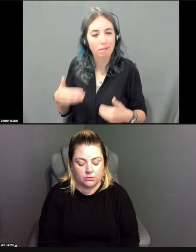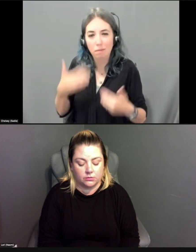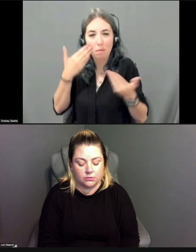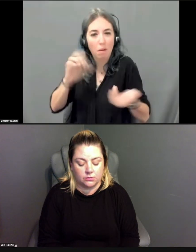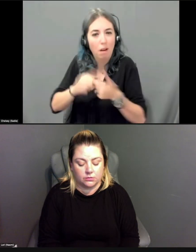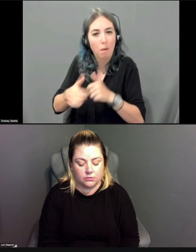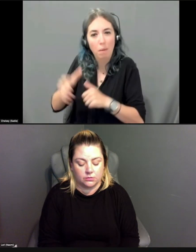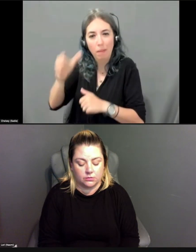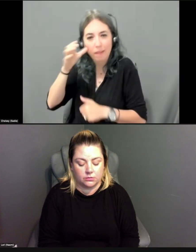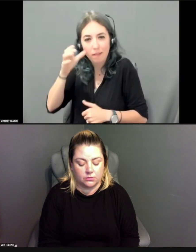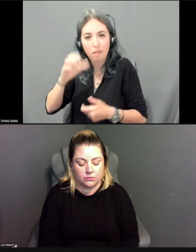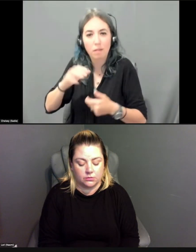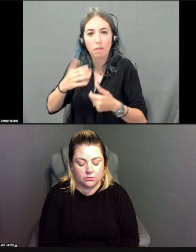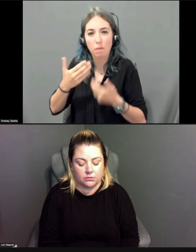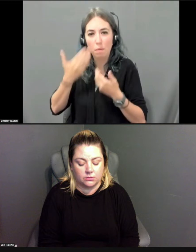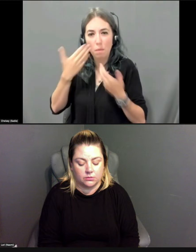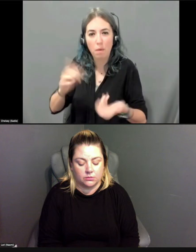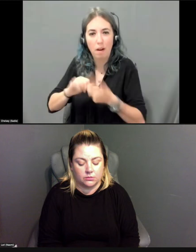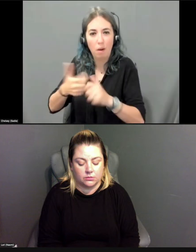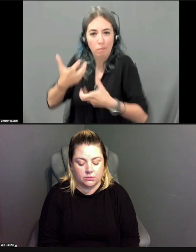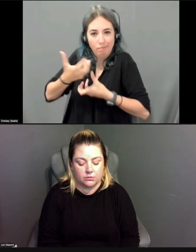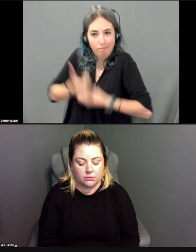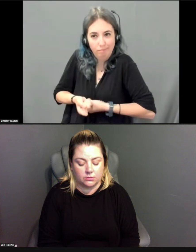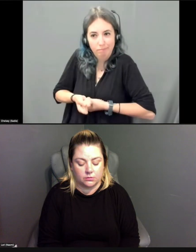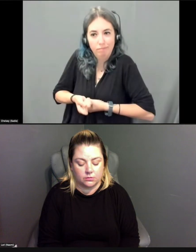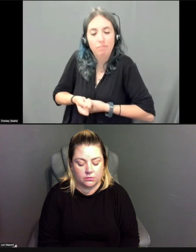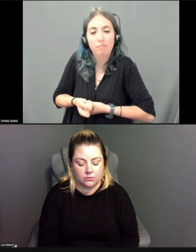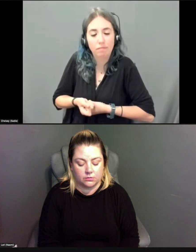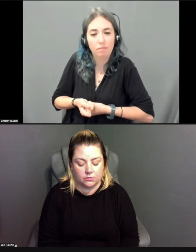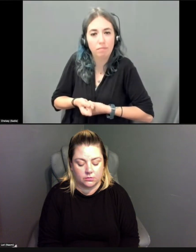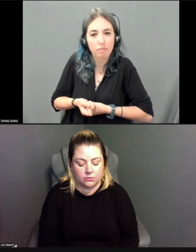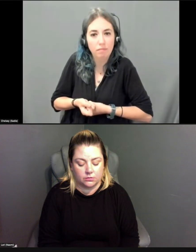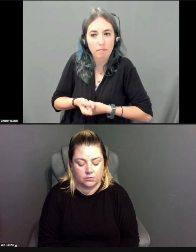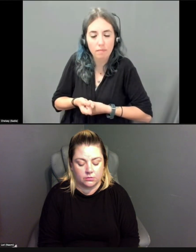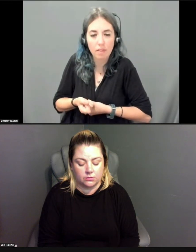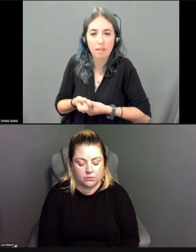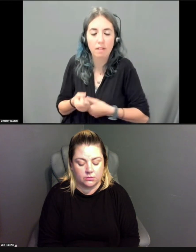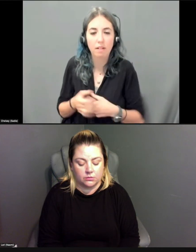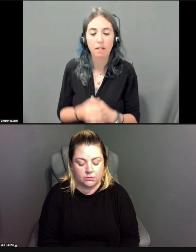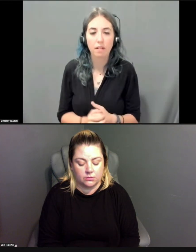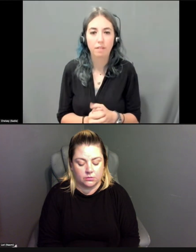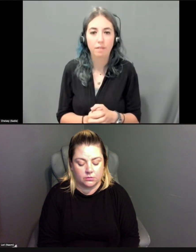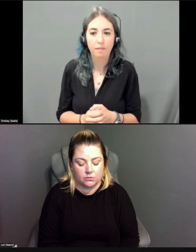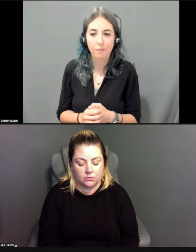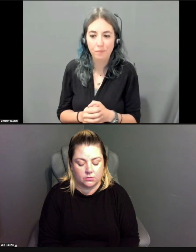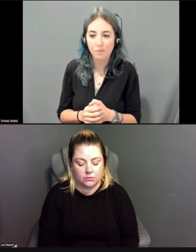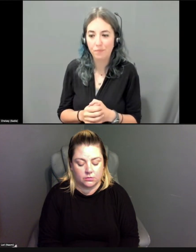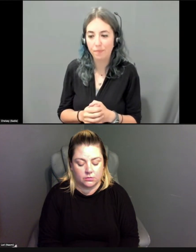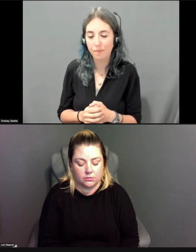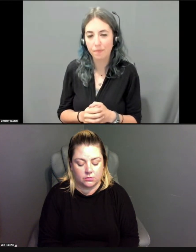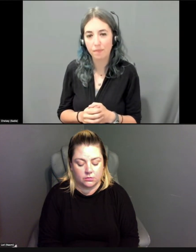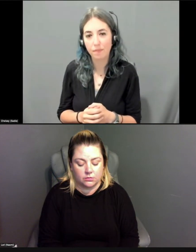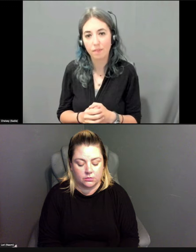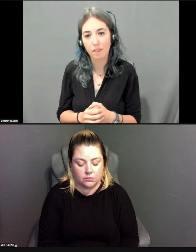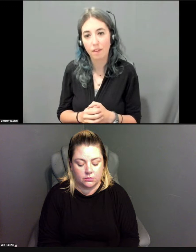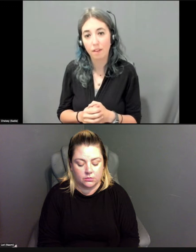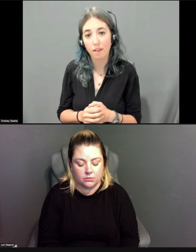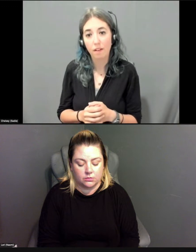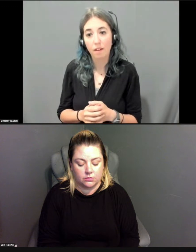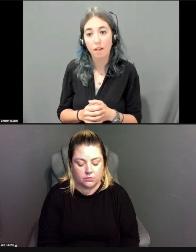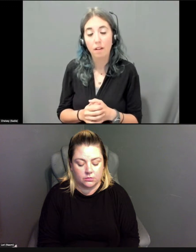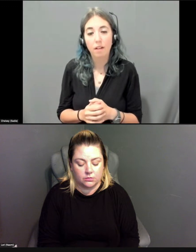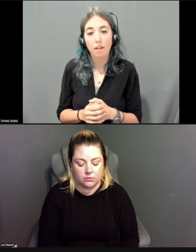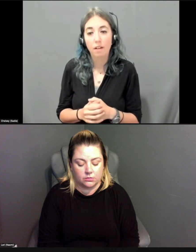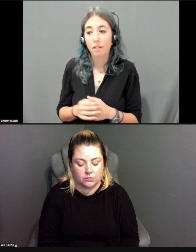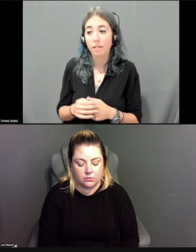trust ourselves a little bit more, and to not feel like an outside source has to